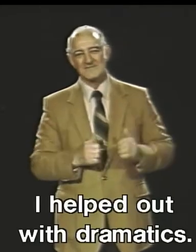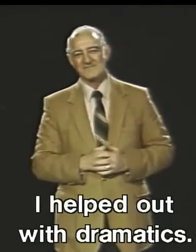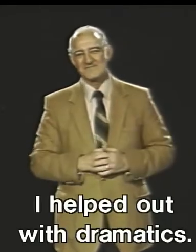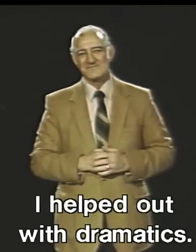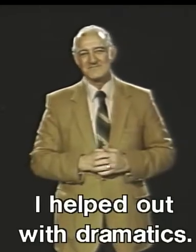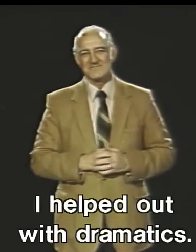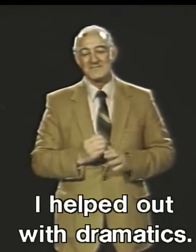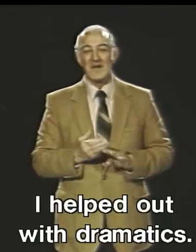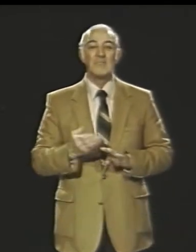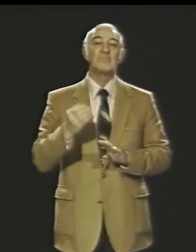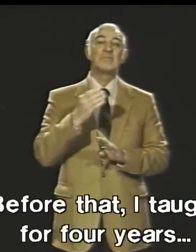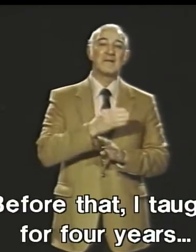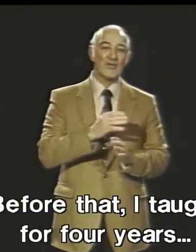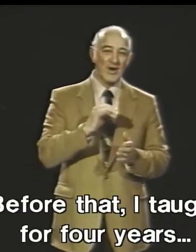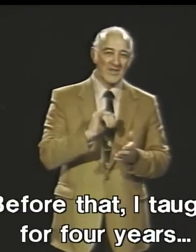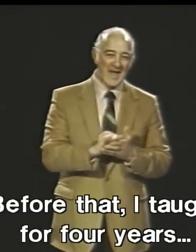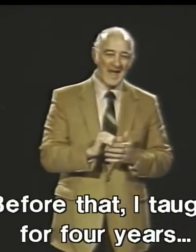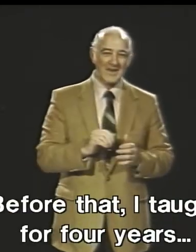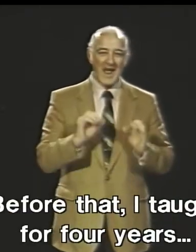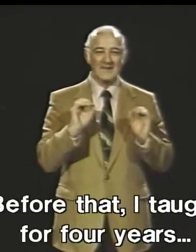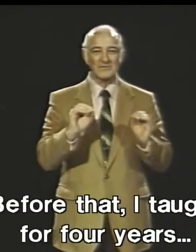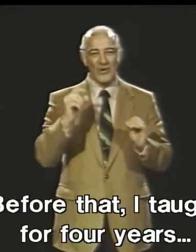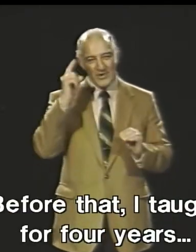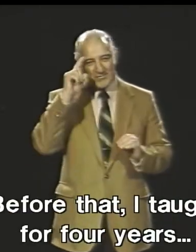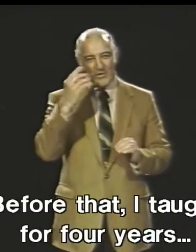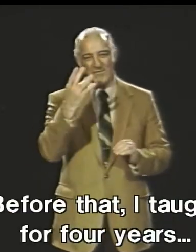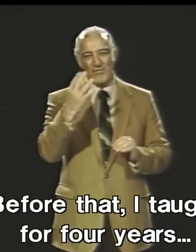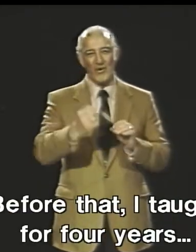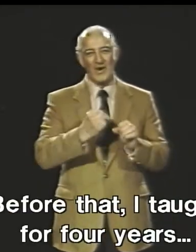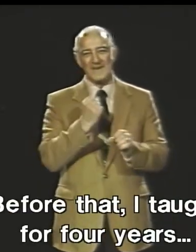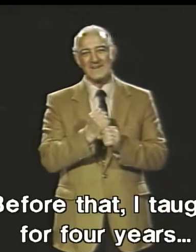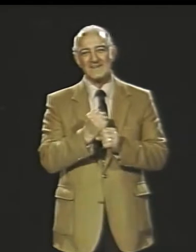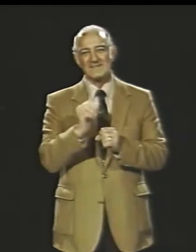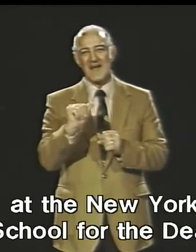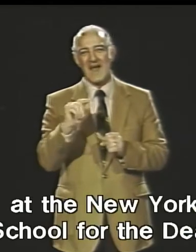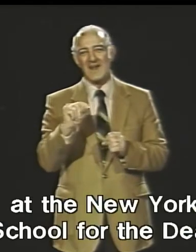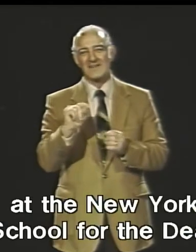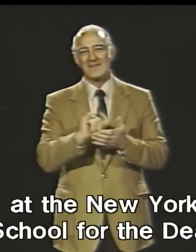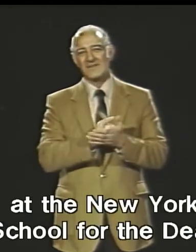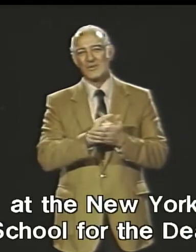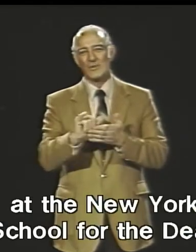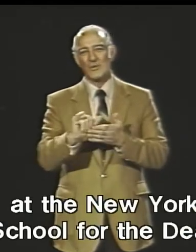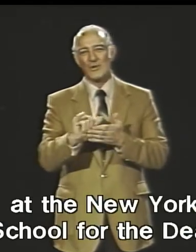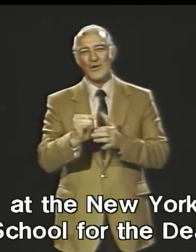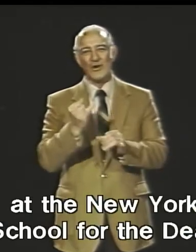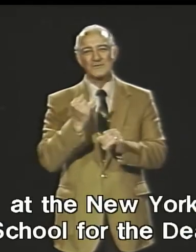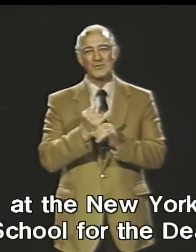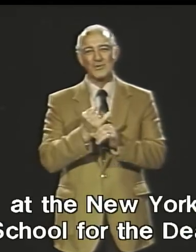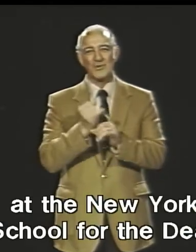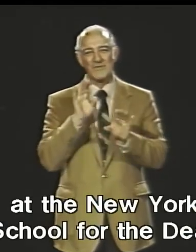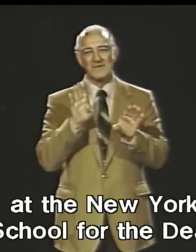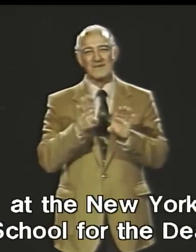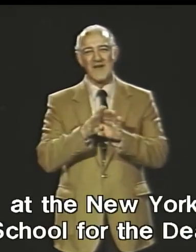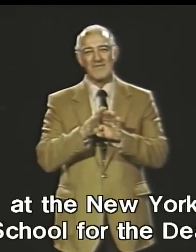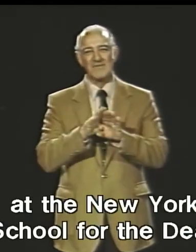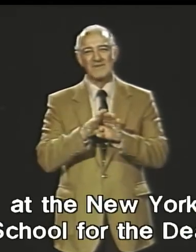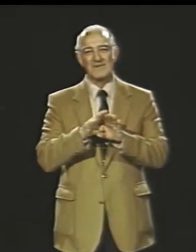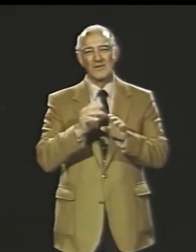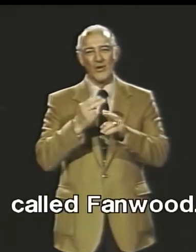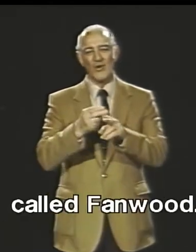dramatics. And before that, I taught for 4 years at the New York School for the Deaf,